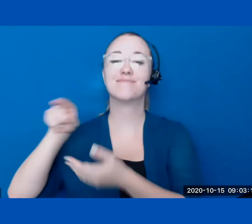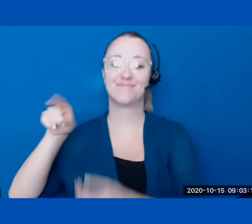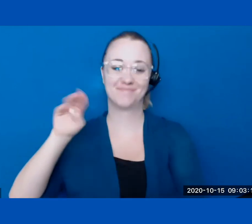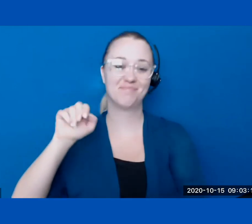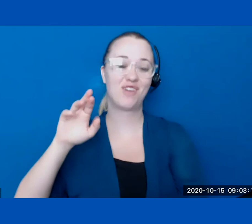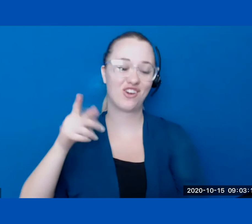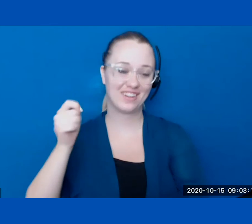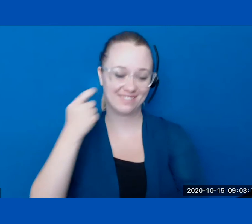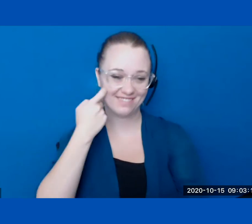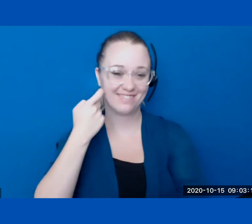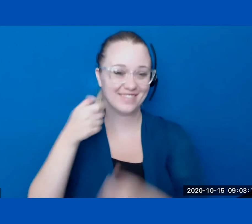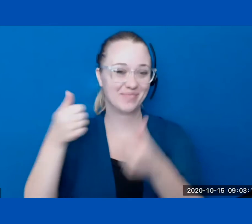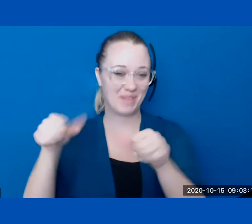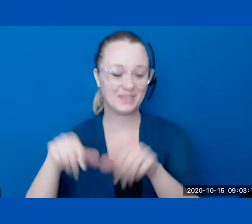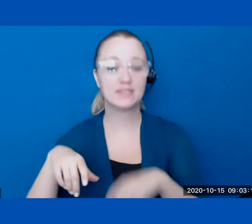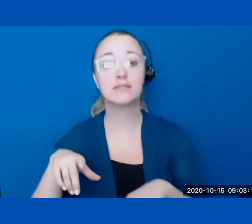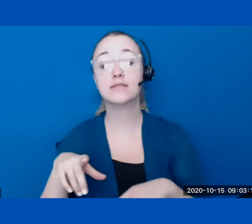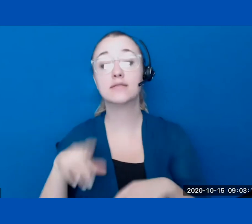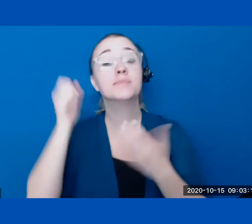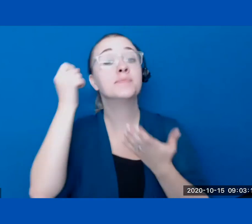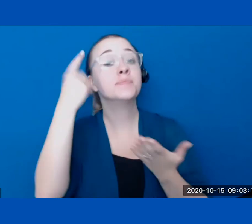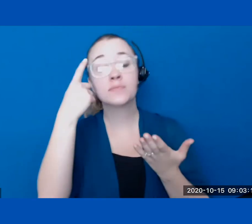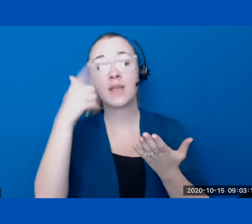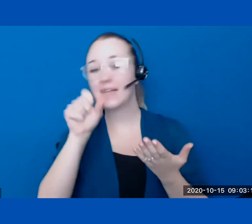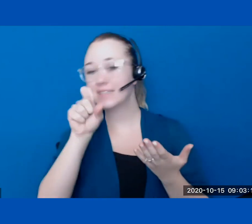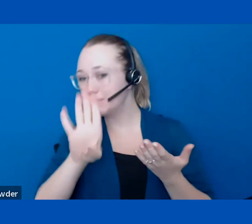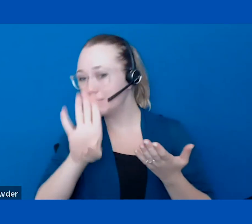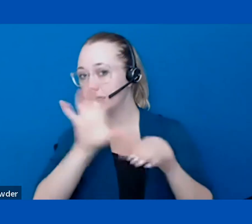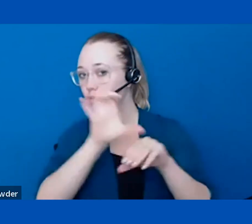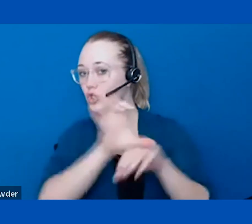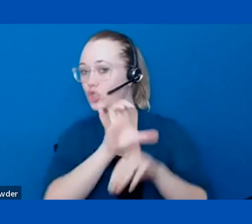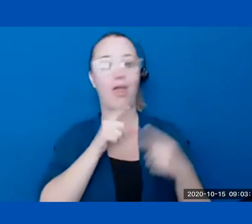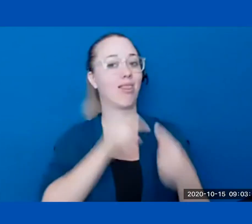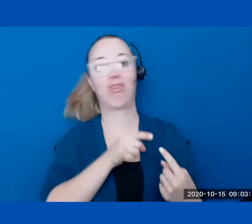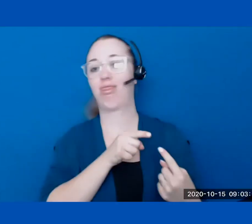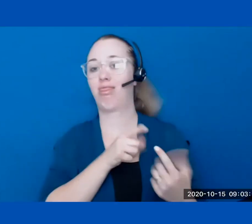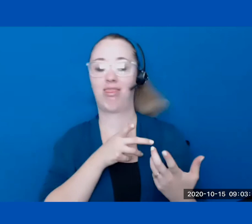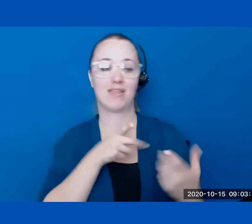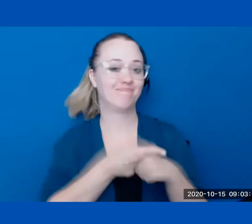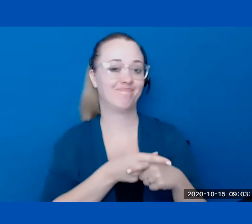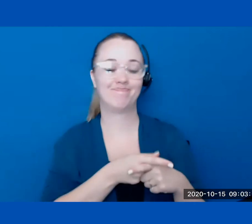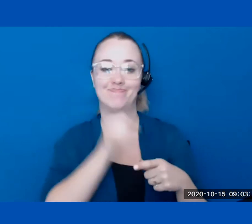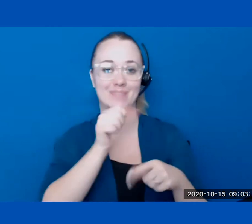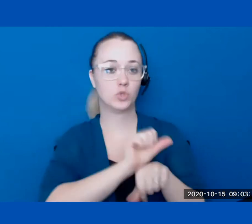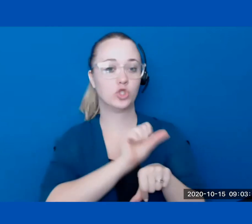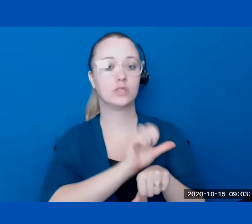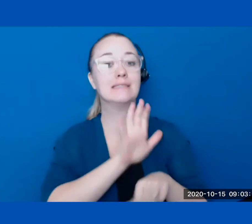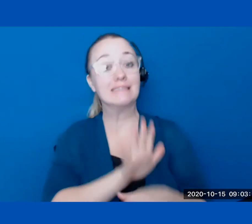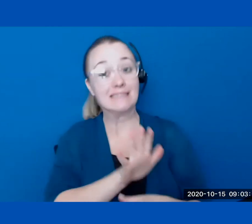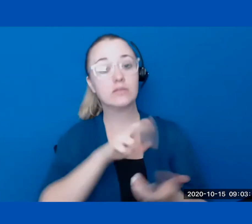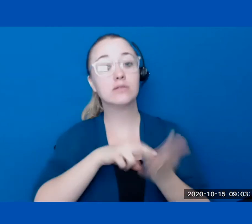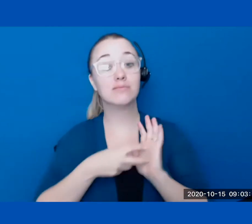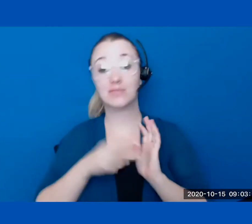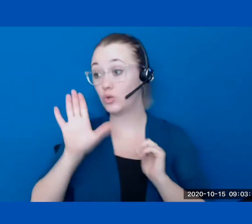it. However, it didn't work on the ASDB computer. So I'm not sure if it'll work on